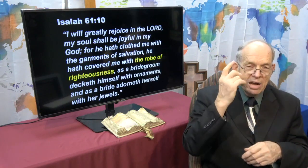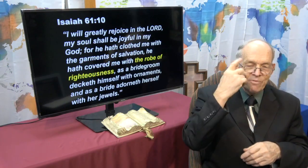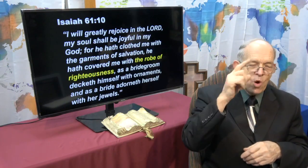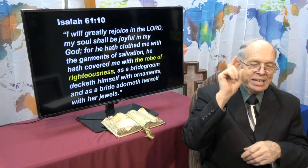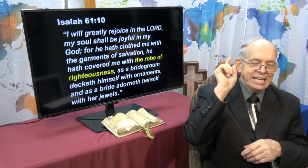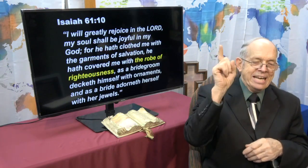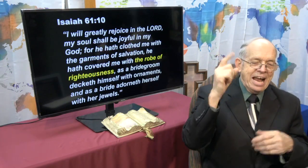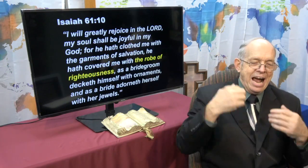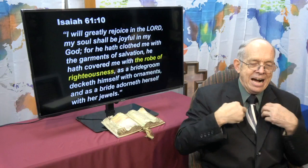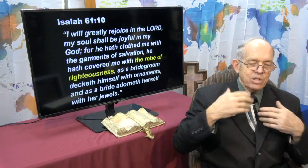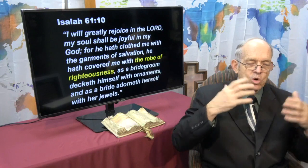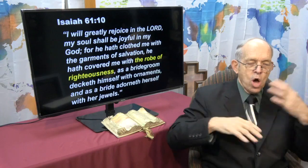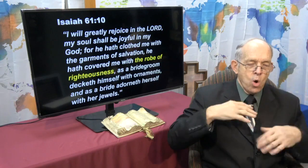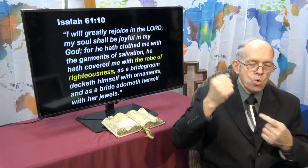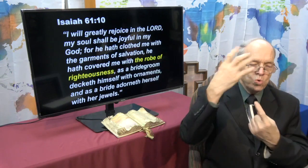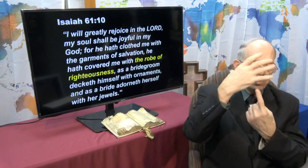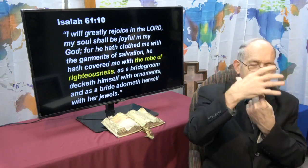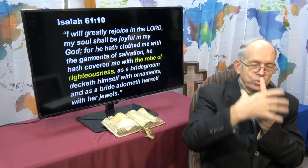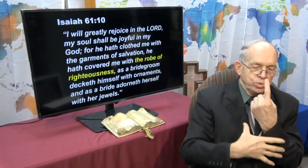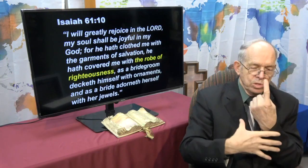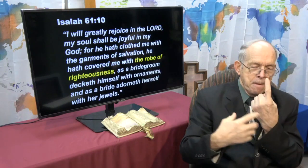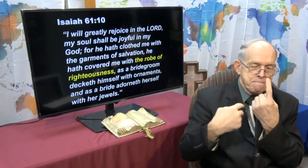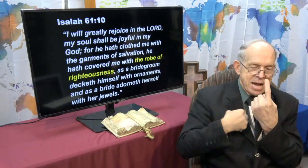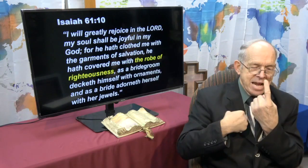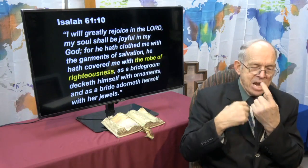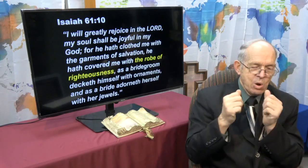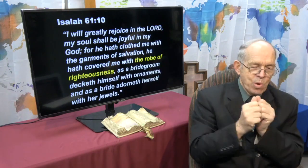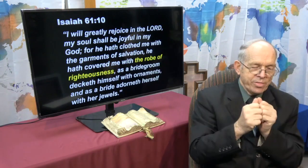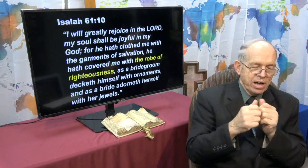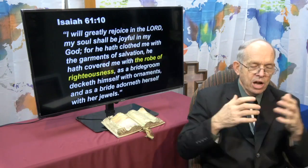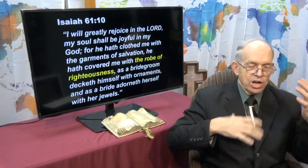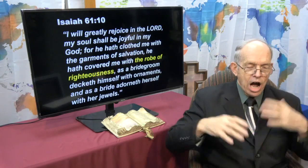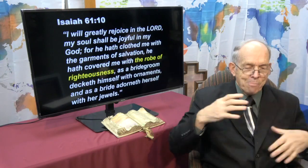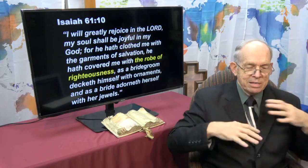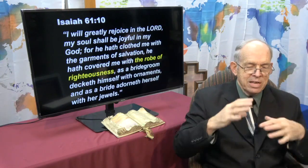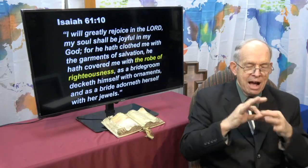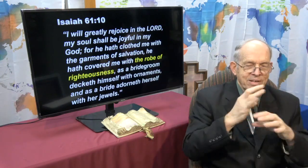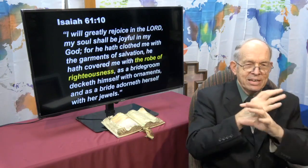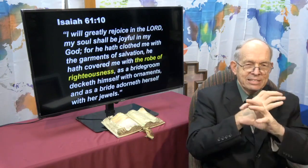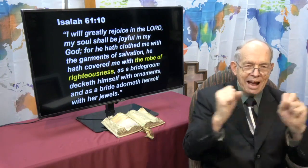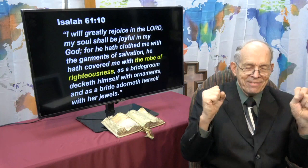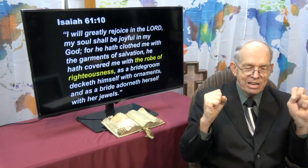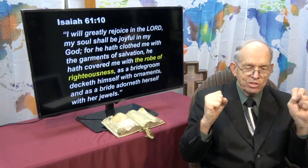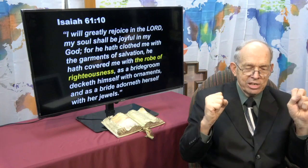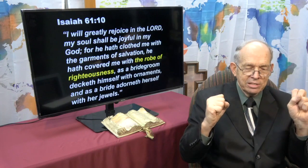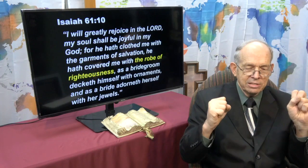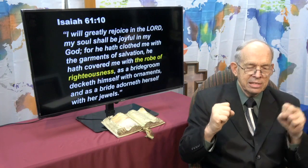for He has clothed me with the garment of salvation.